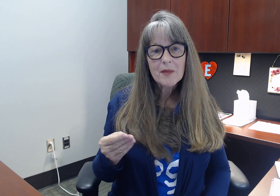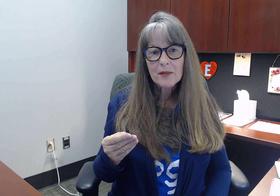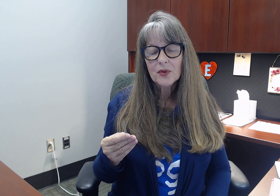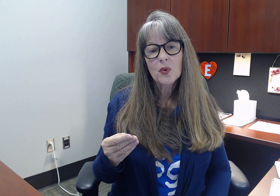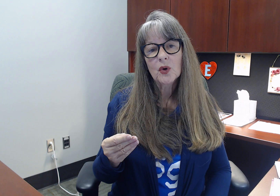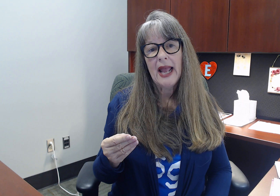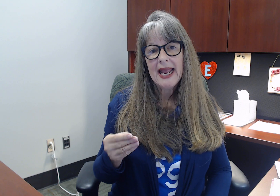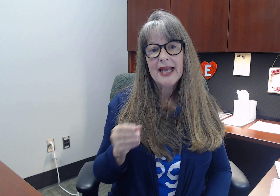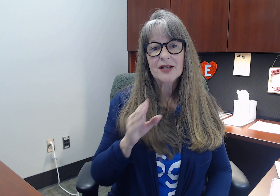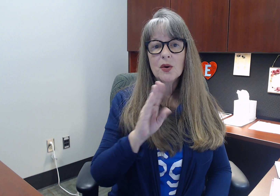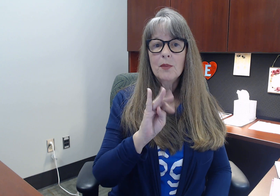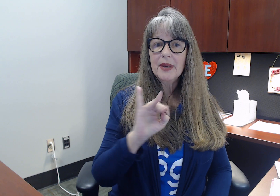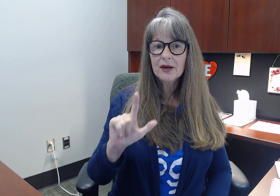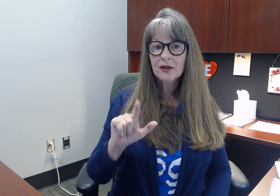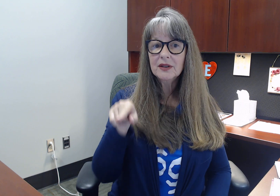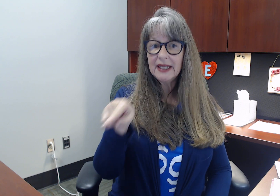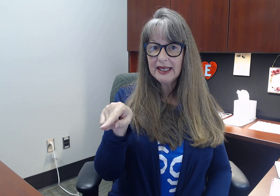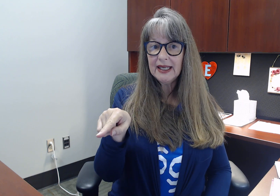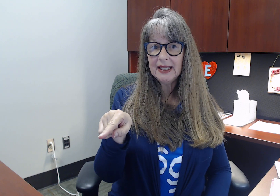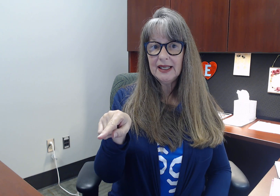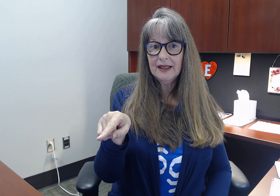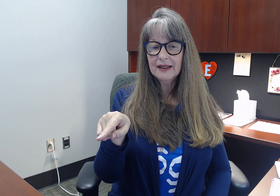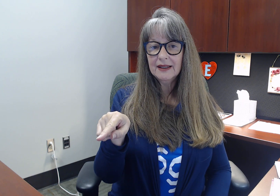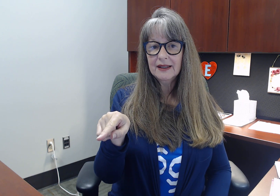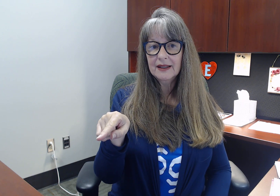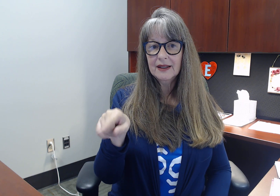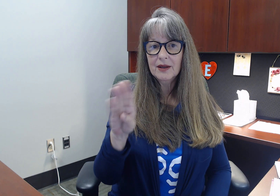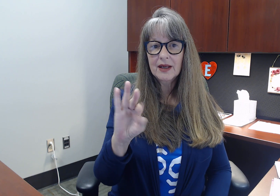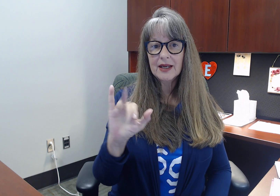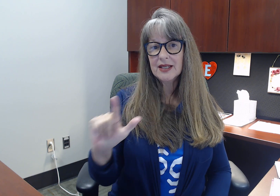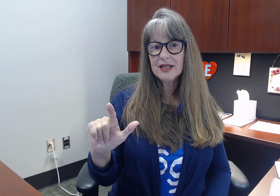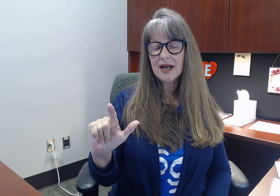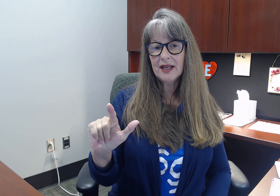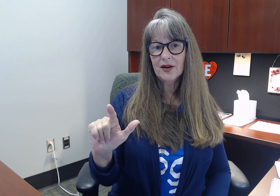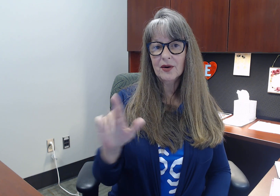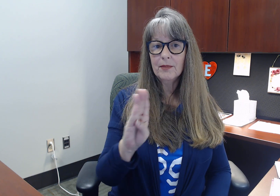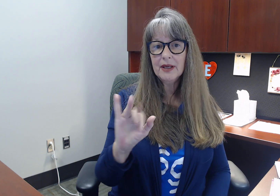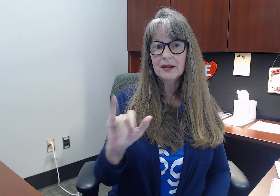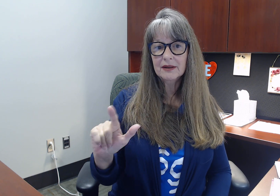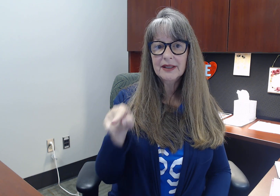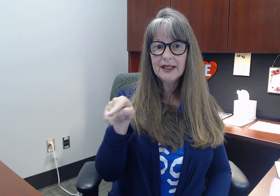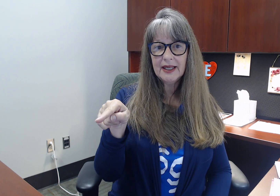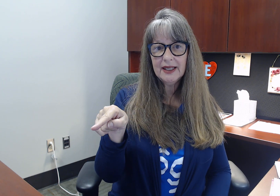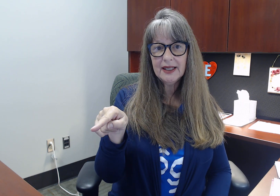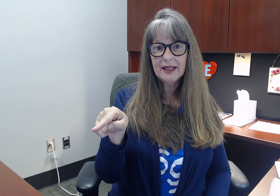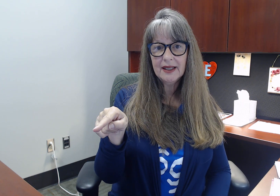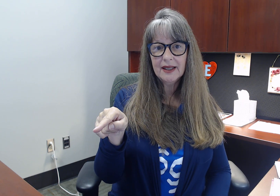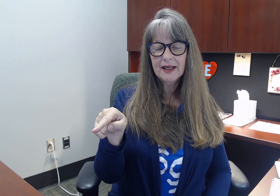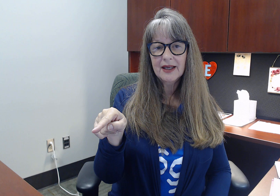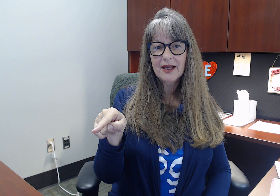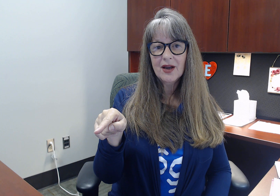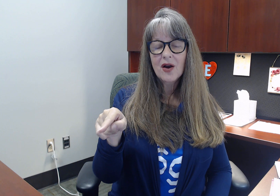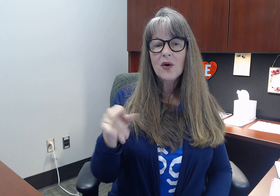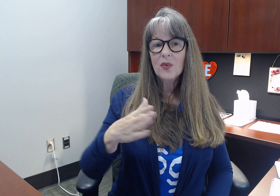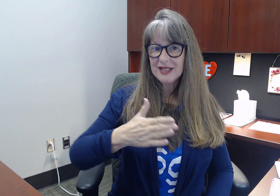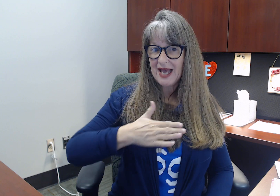the word and, so Bill, he, because he's not here, Bill, he was